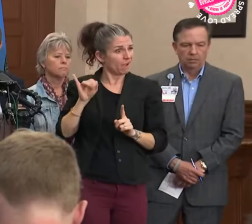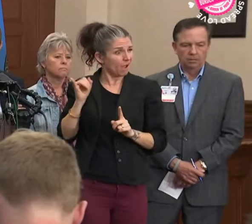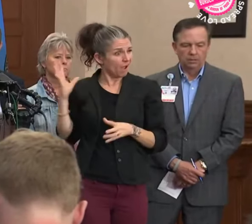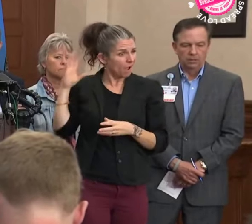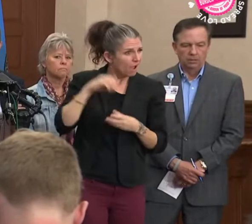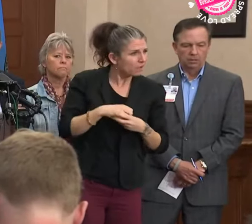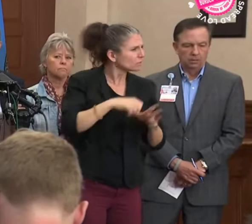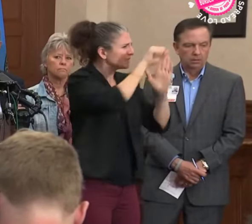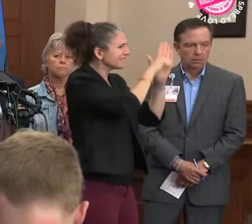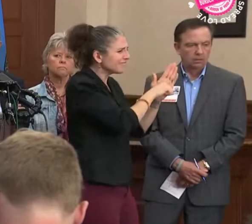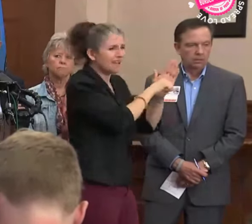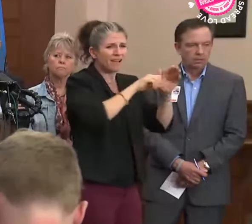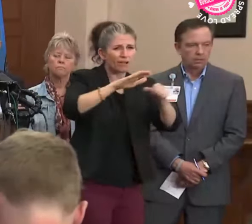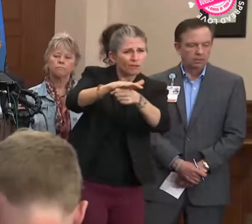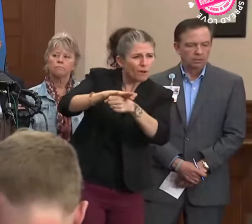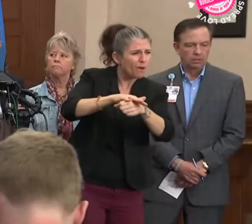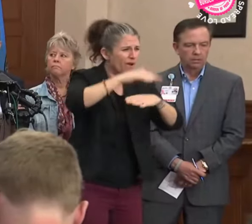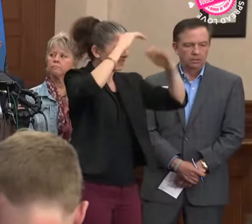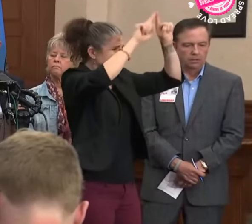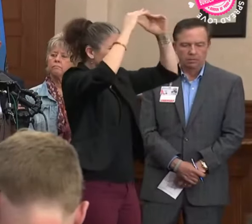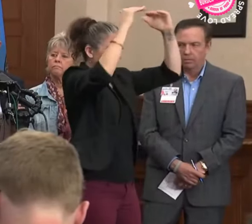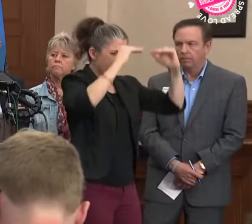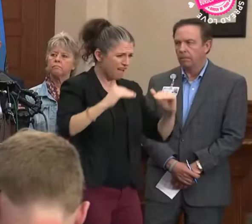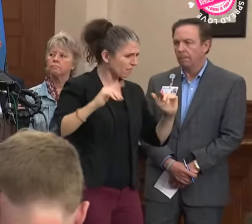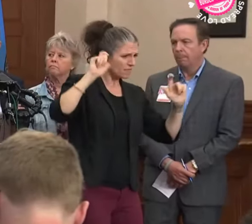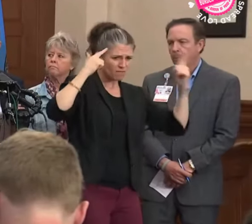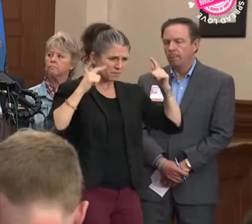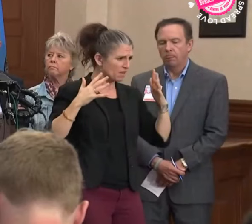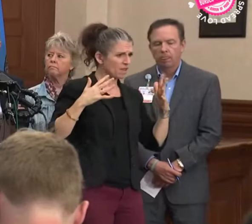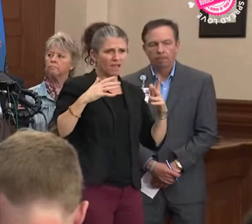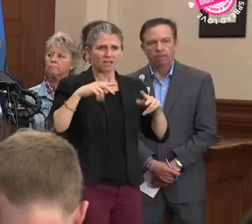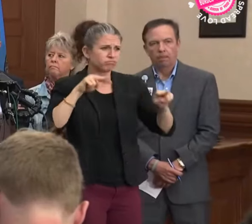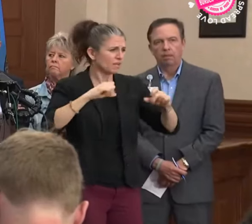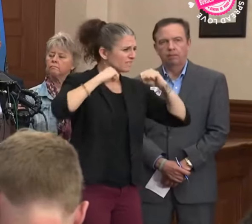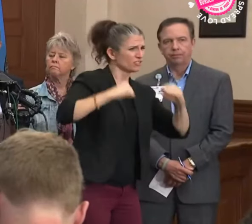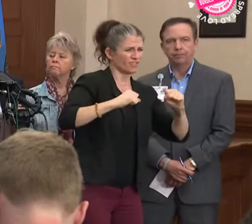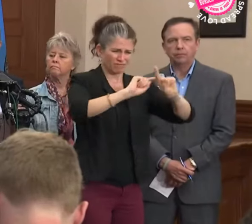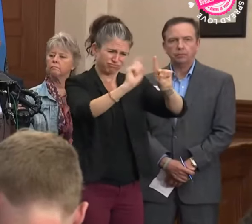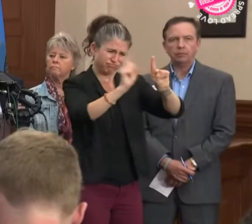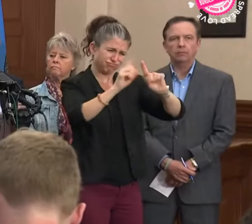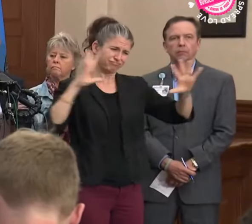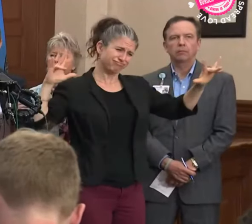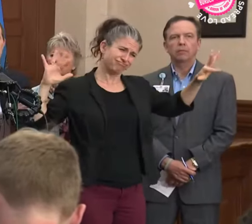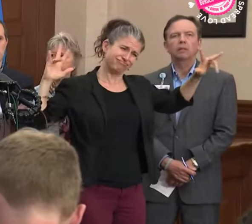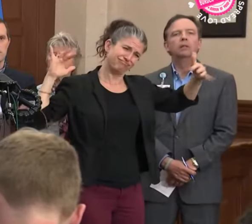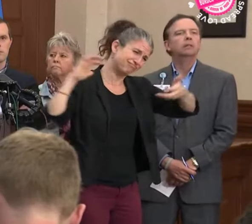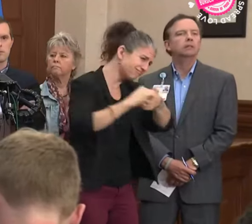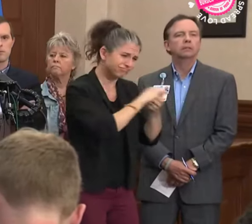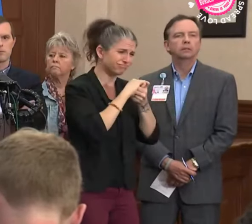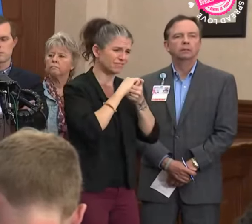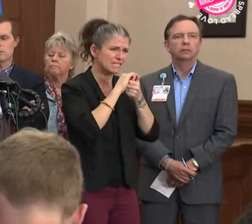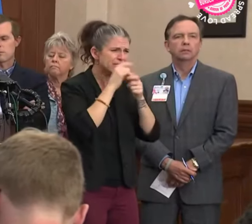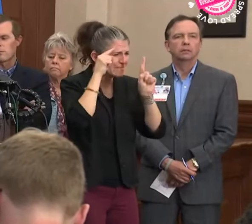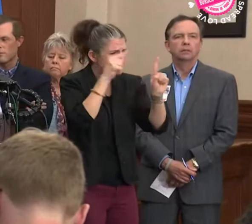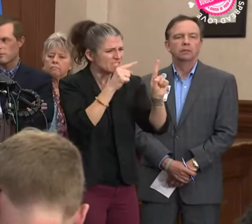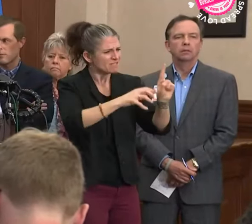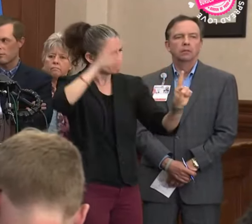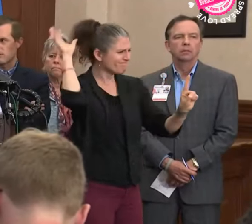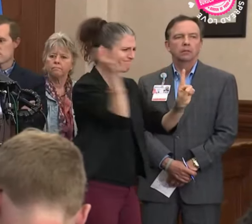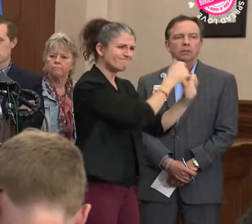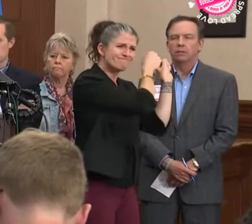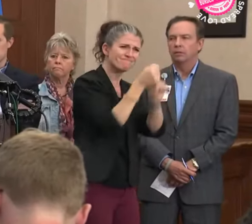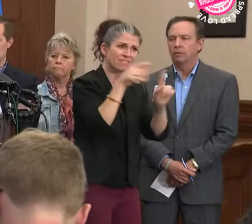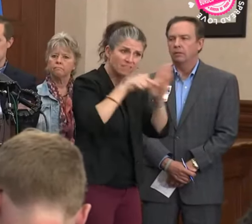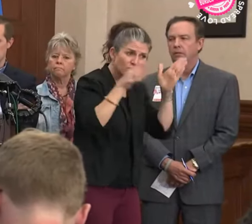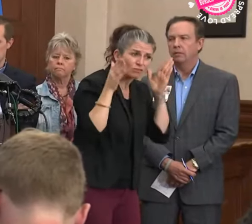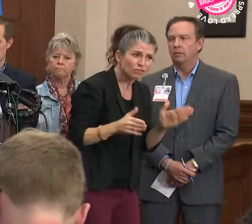local, and federal level, and everyone is determined to bring the killer to justice.